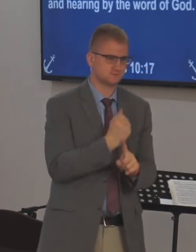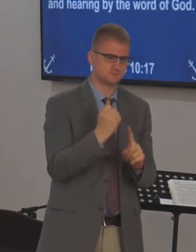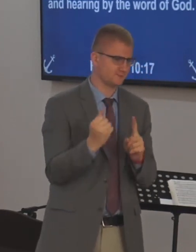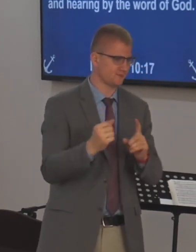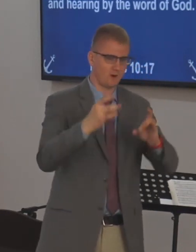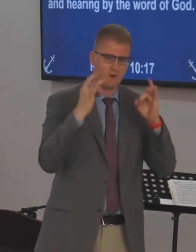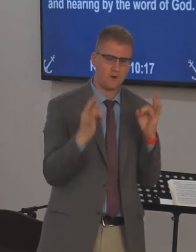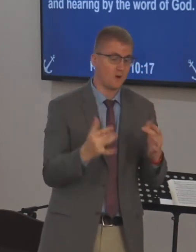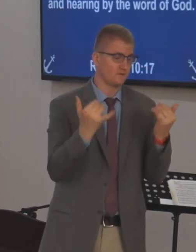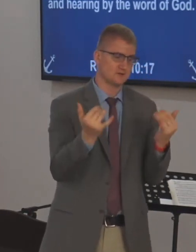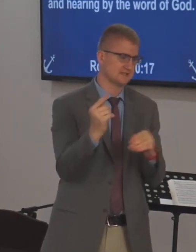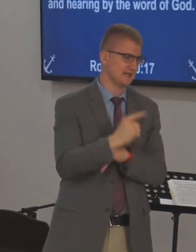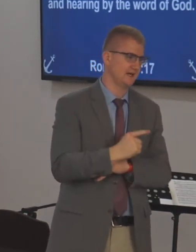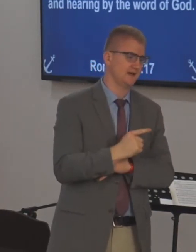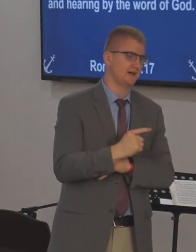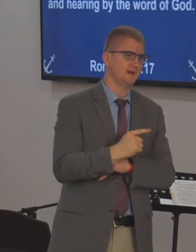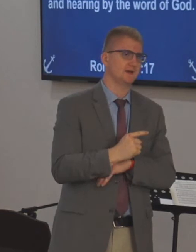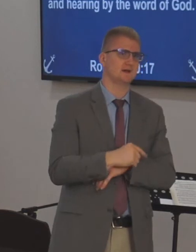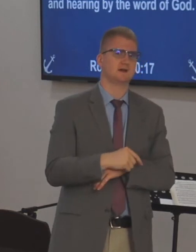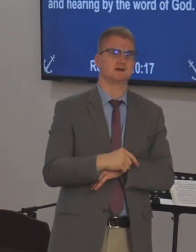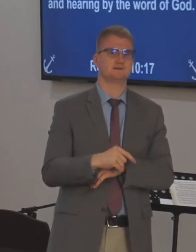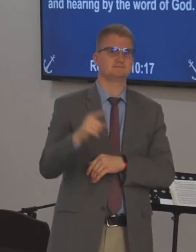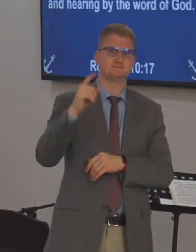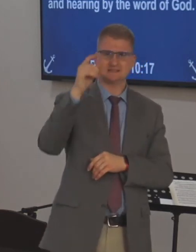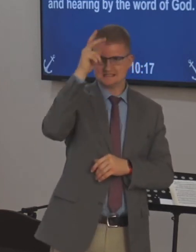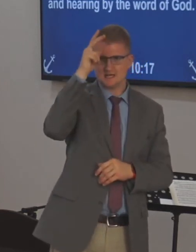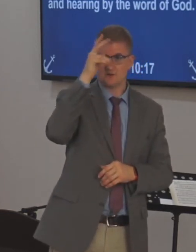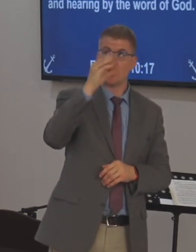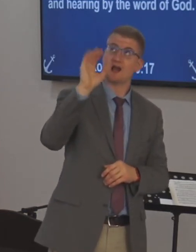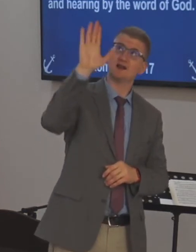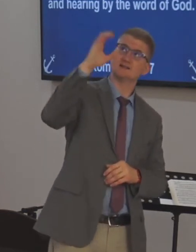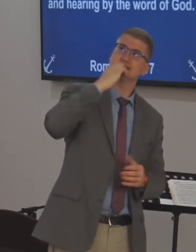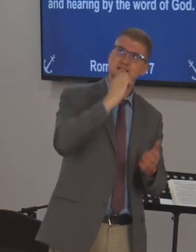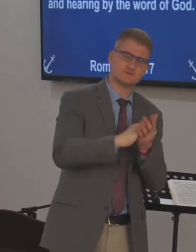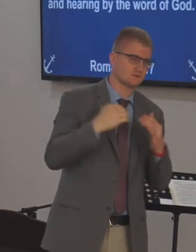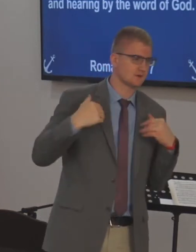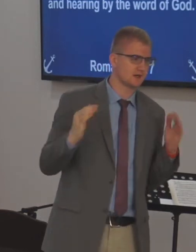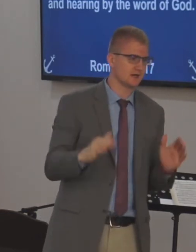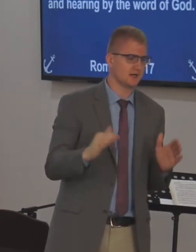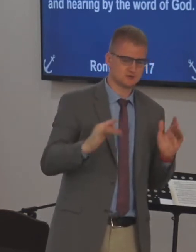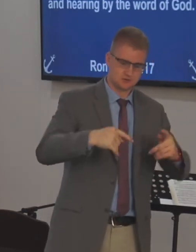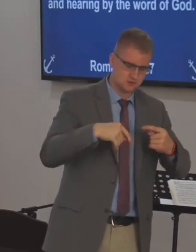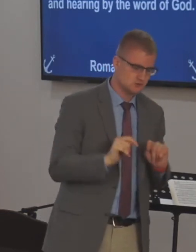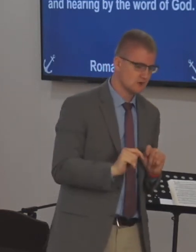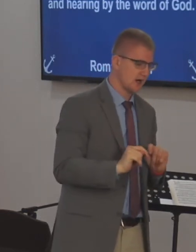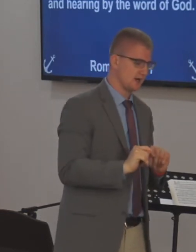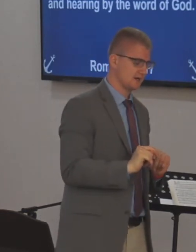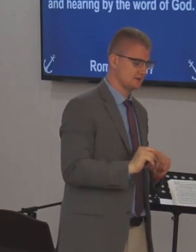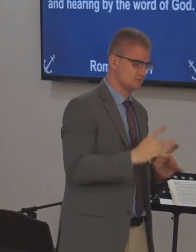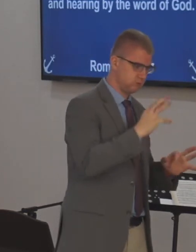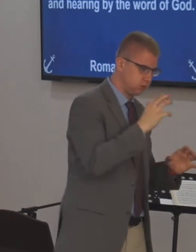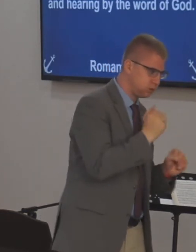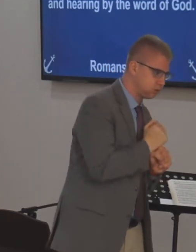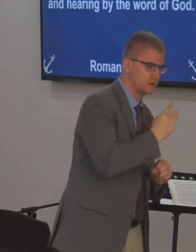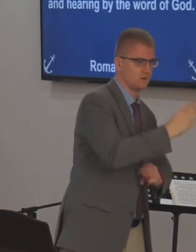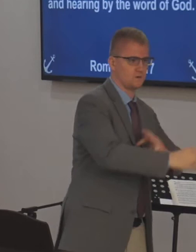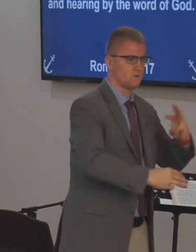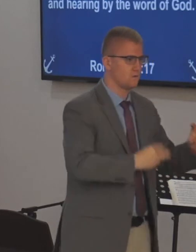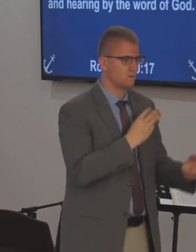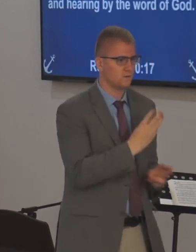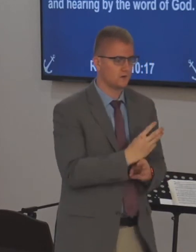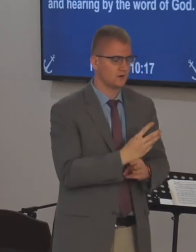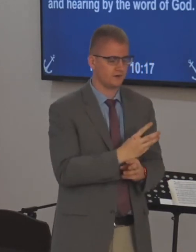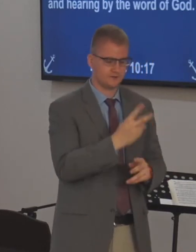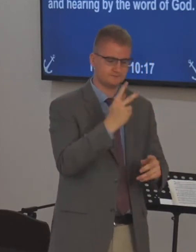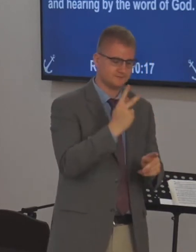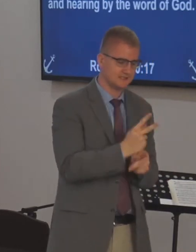the angels, the evil angels, they're doing everything they can. They'll use your lust of your flesh, the pride of life, the lust of your eyes